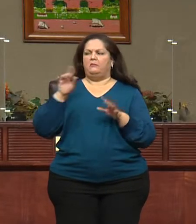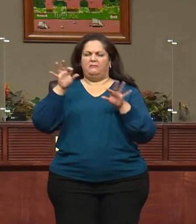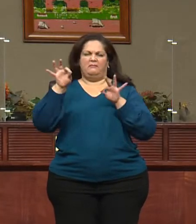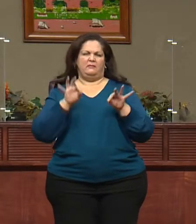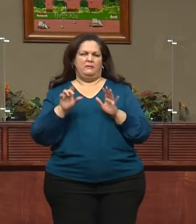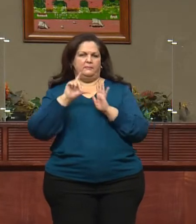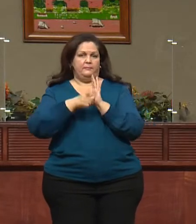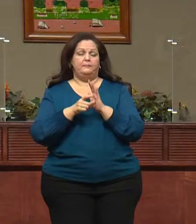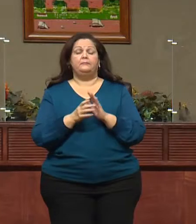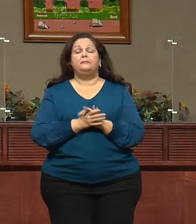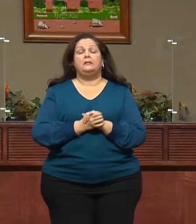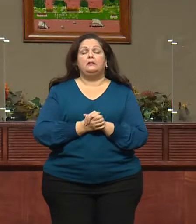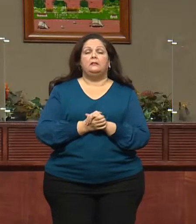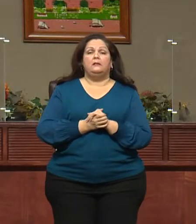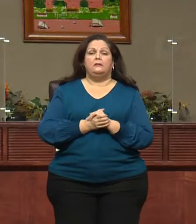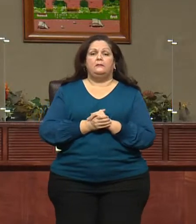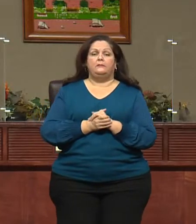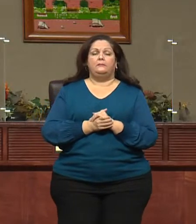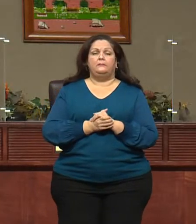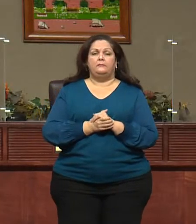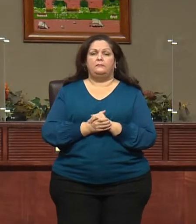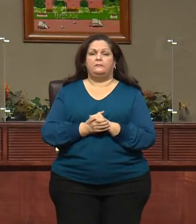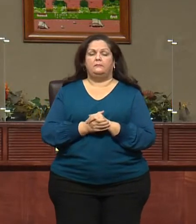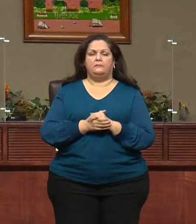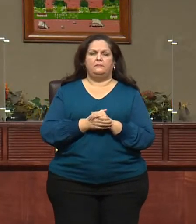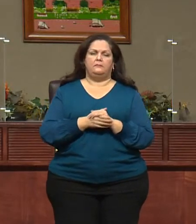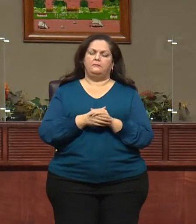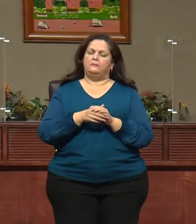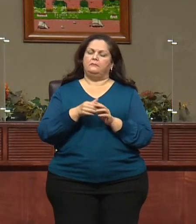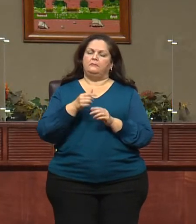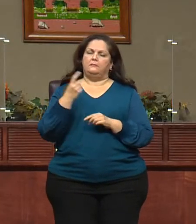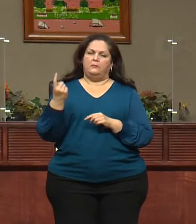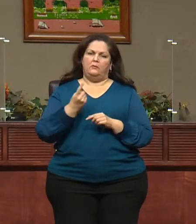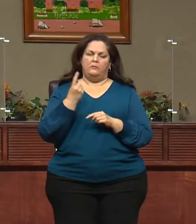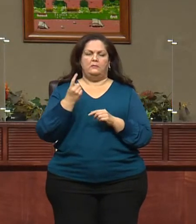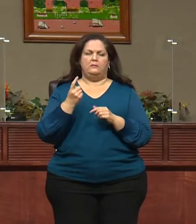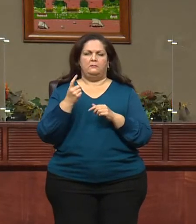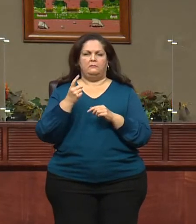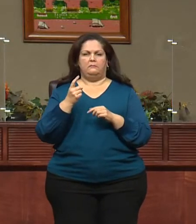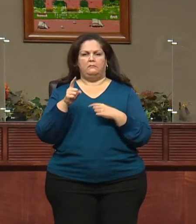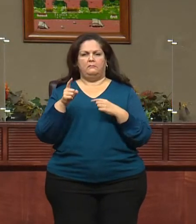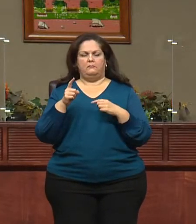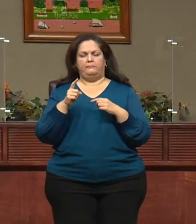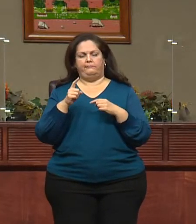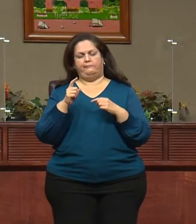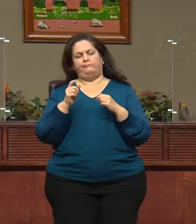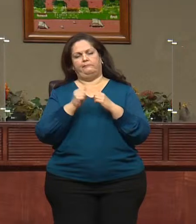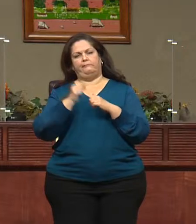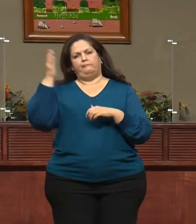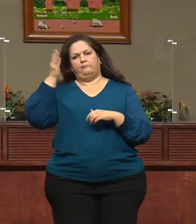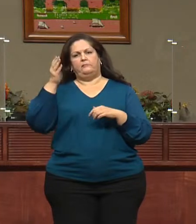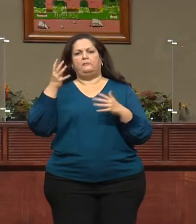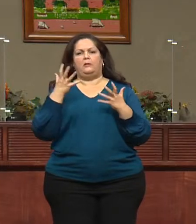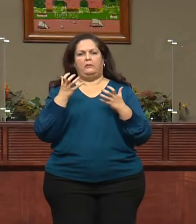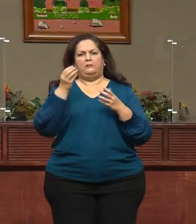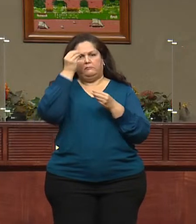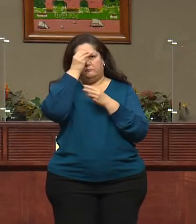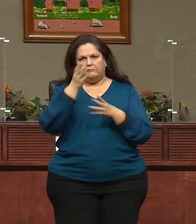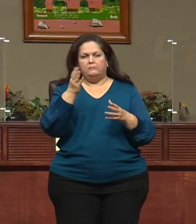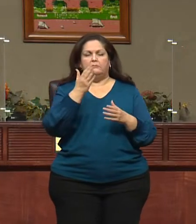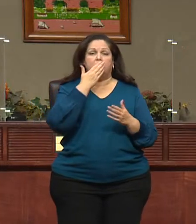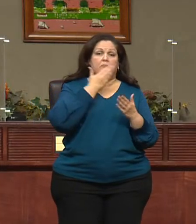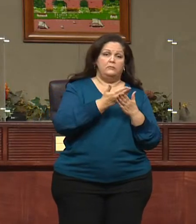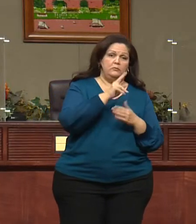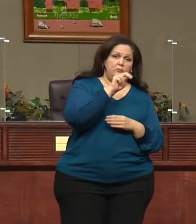as we move forward, each time we do a briefing, I try to share with you new news, good news and bad news, and